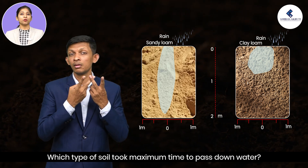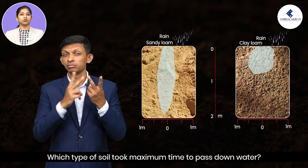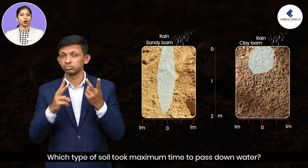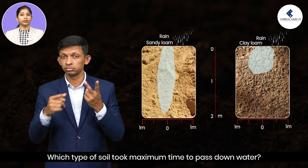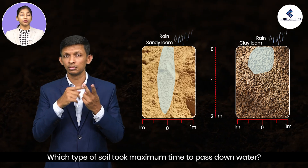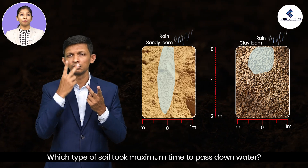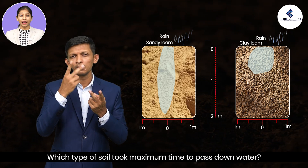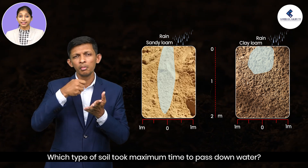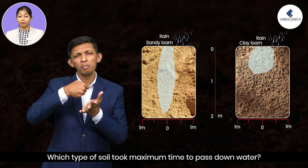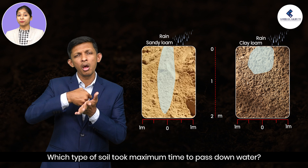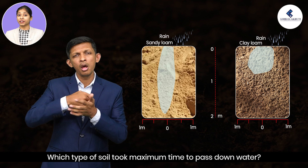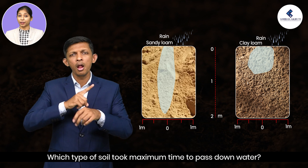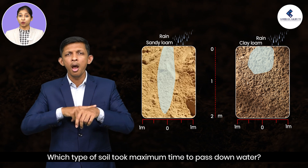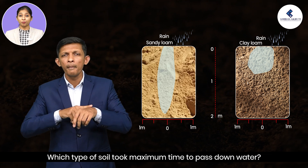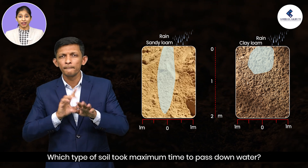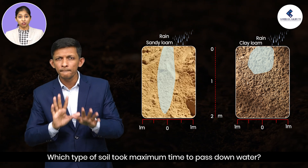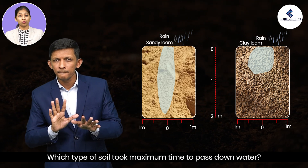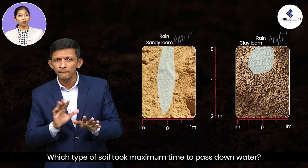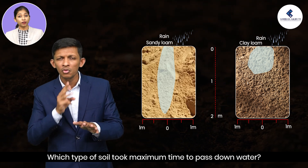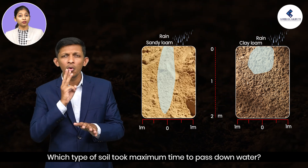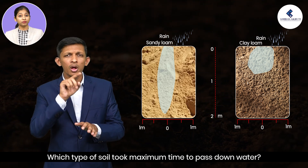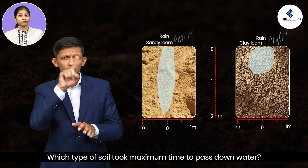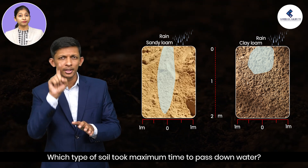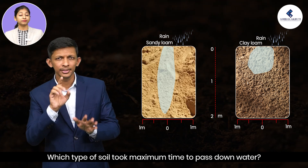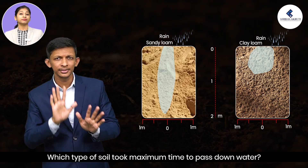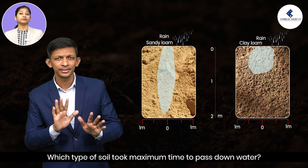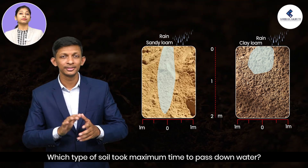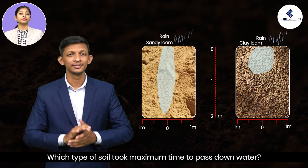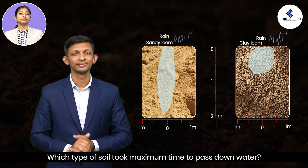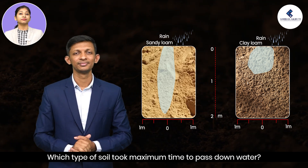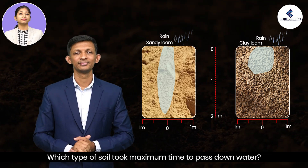Which type of soil took maximum time to pass down water?